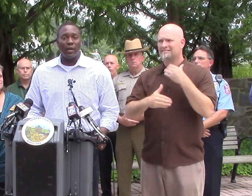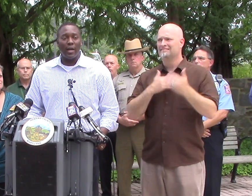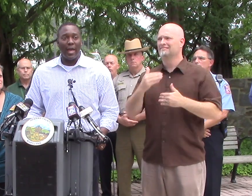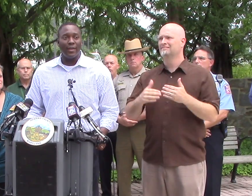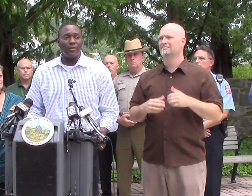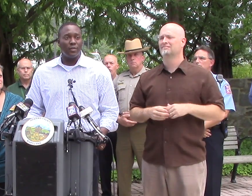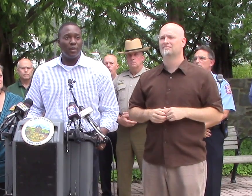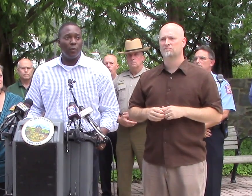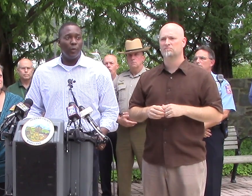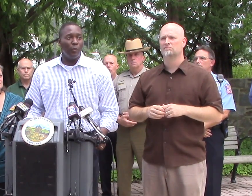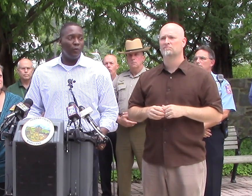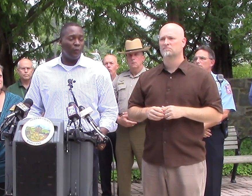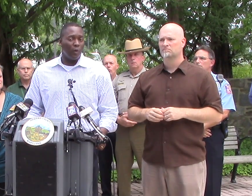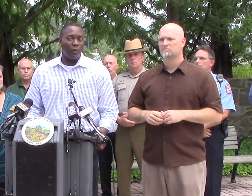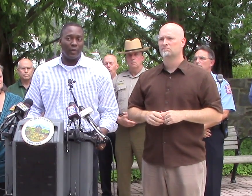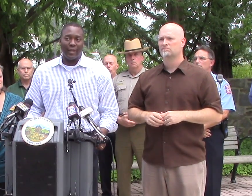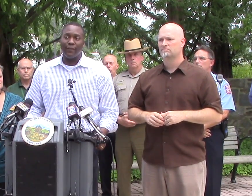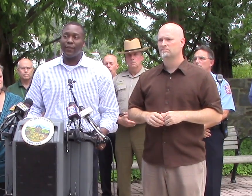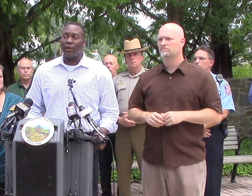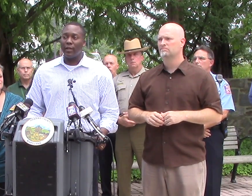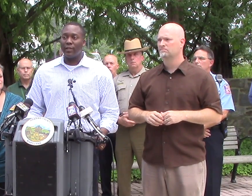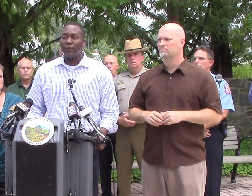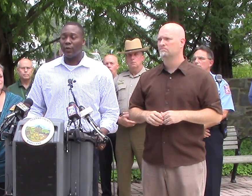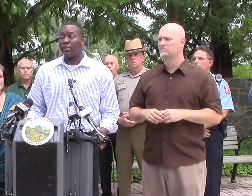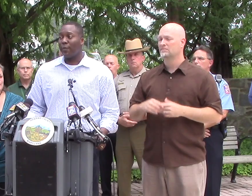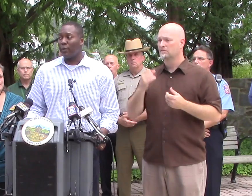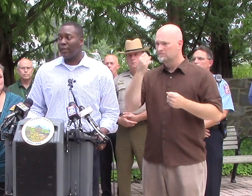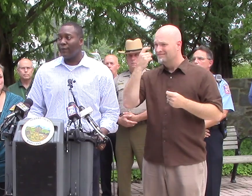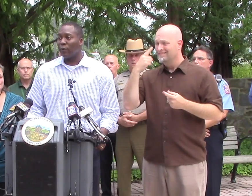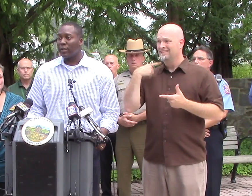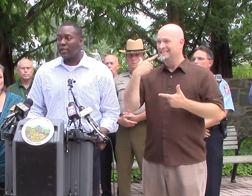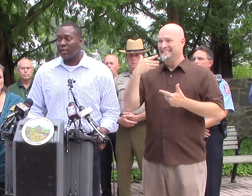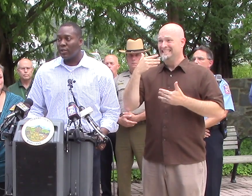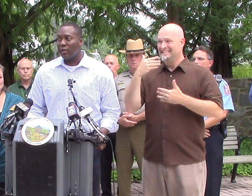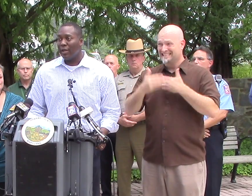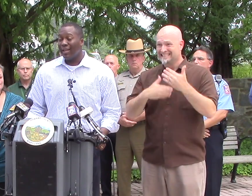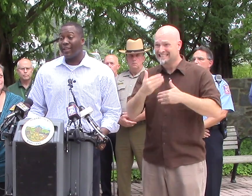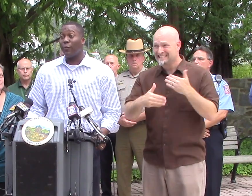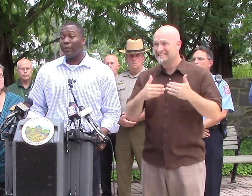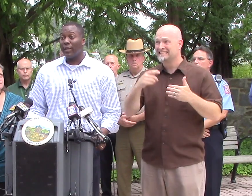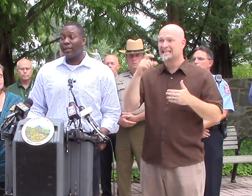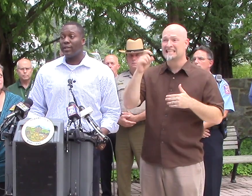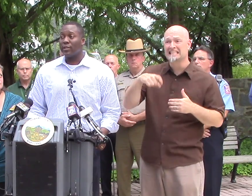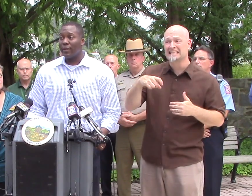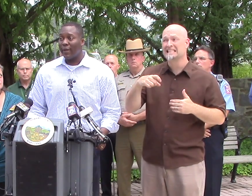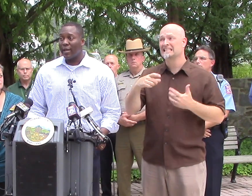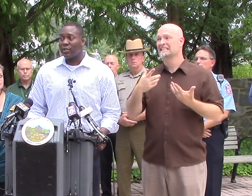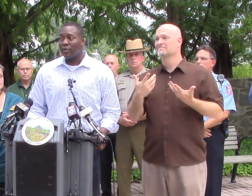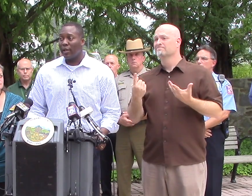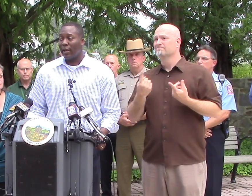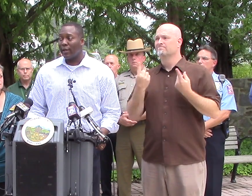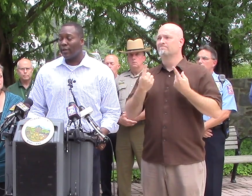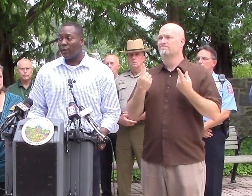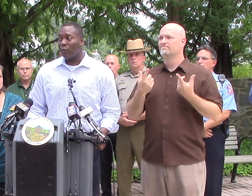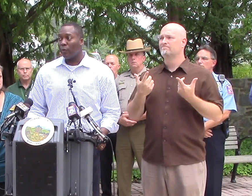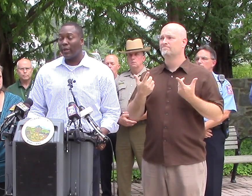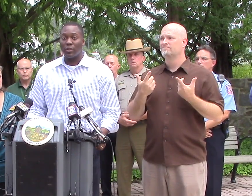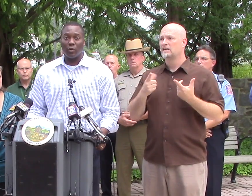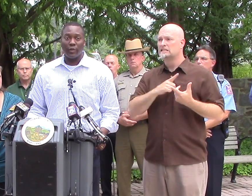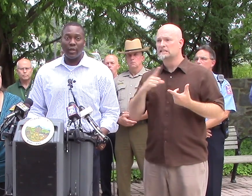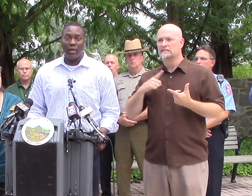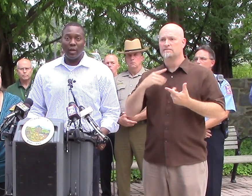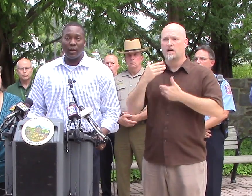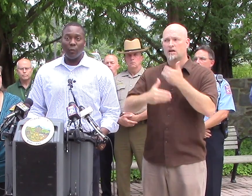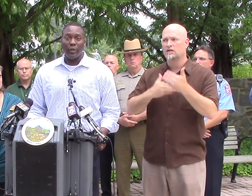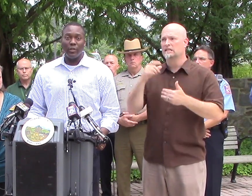However, as we move forward, if there is, for example, a need for extension, that will be a legislative action, and we'll make